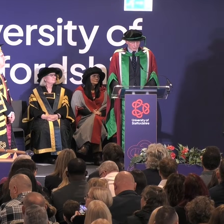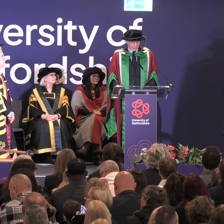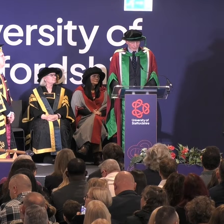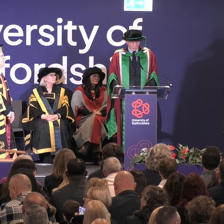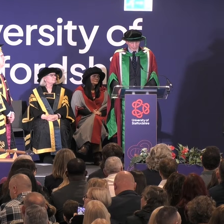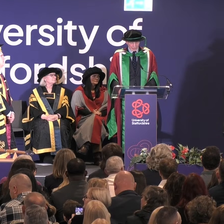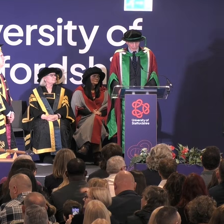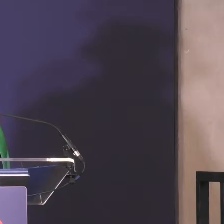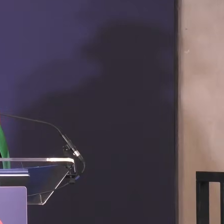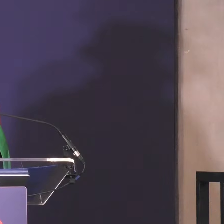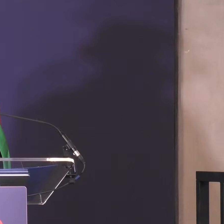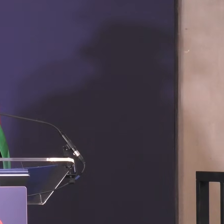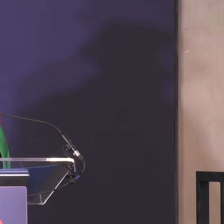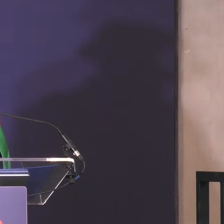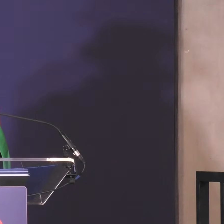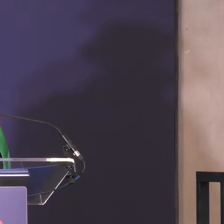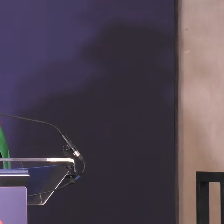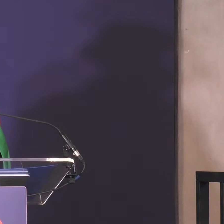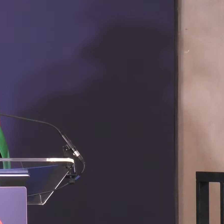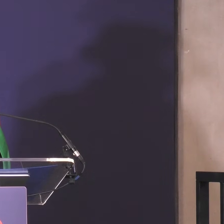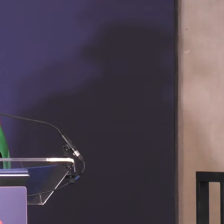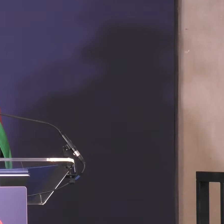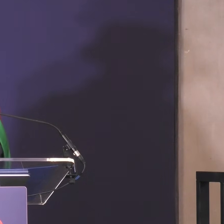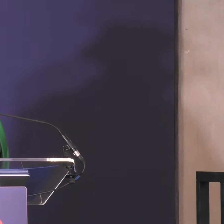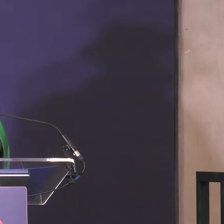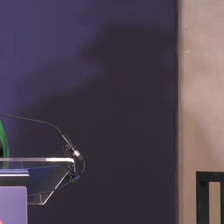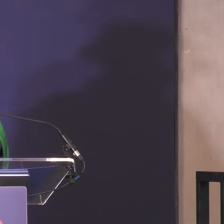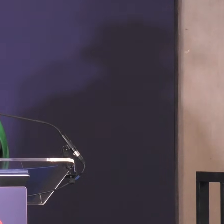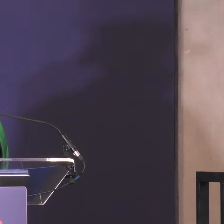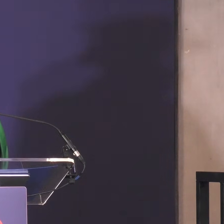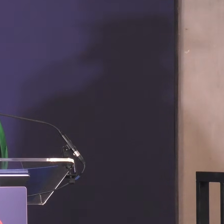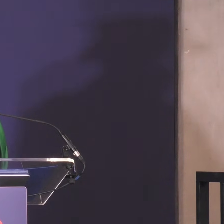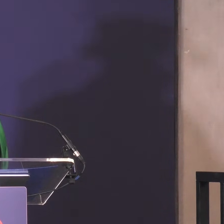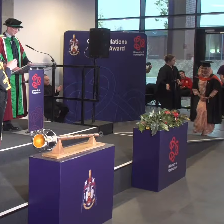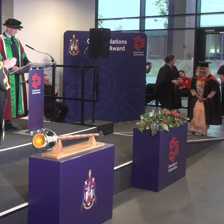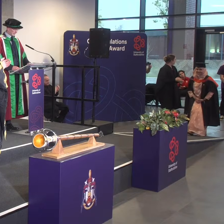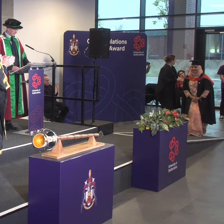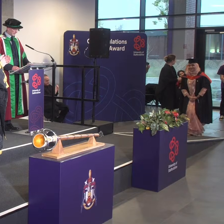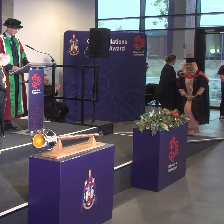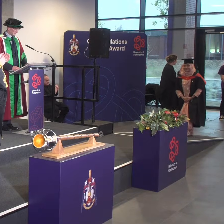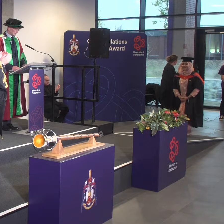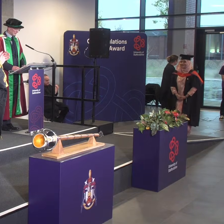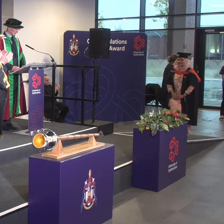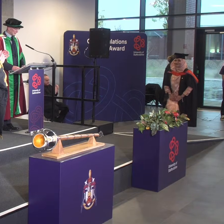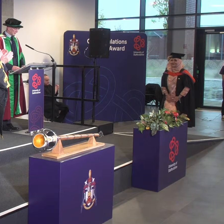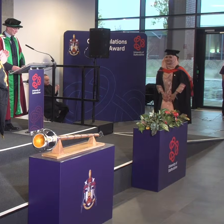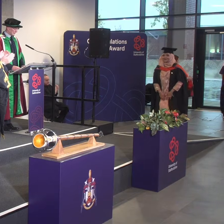Master's degree in Criminology and Criminal Justice, Delia Akhtar.